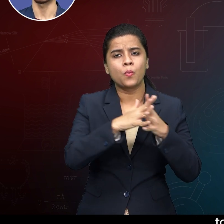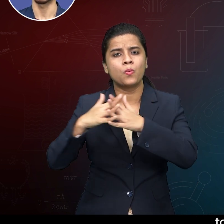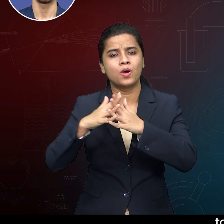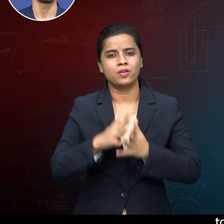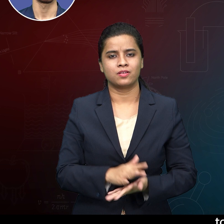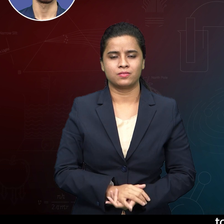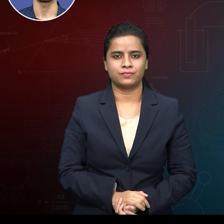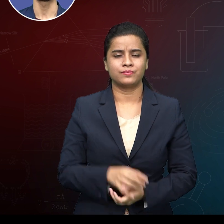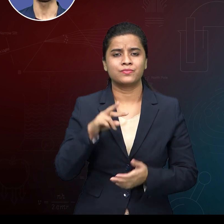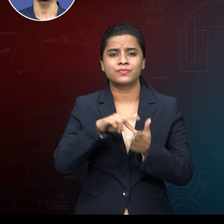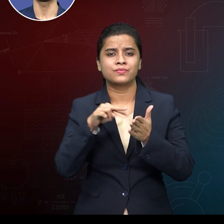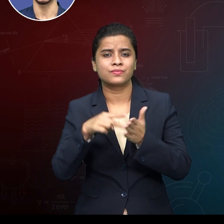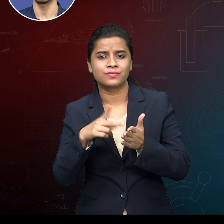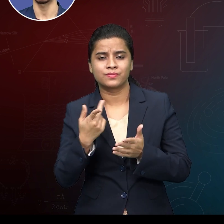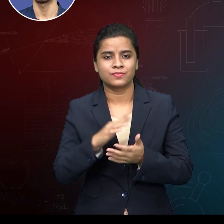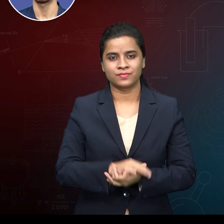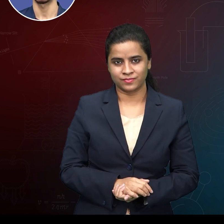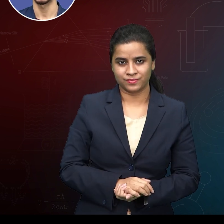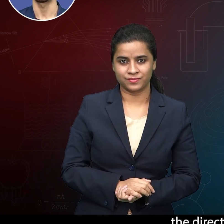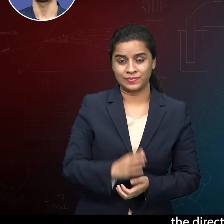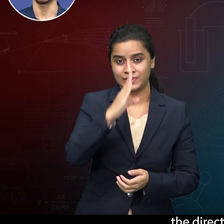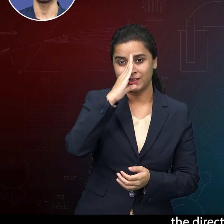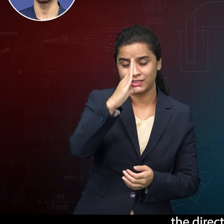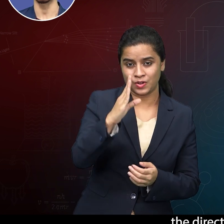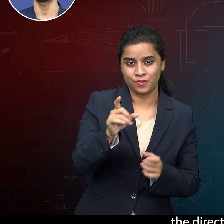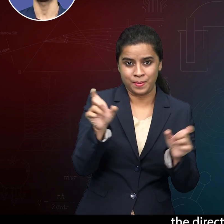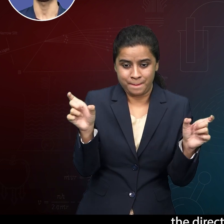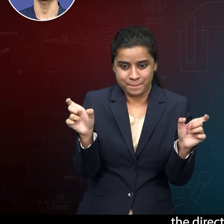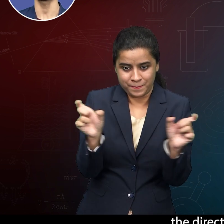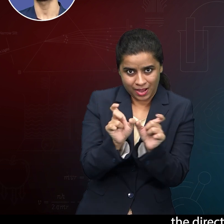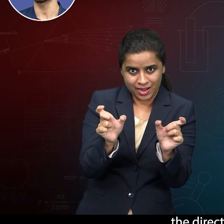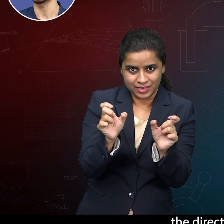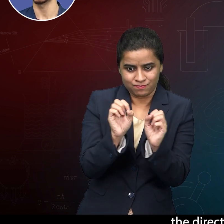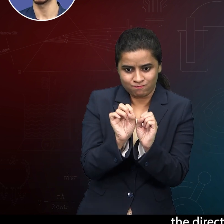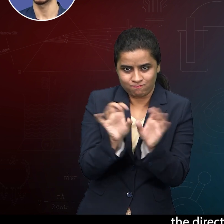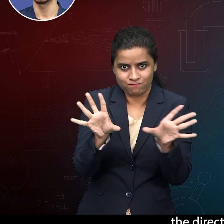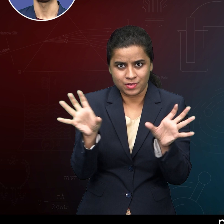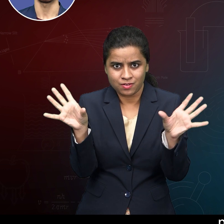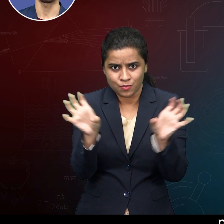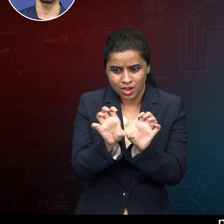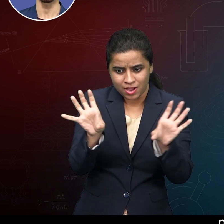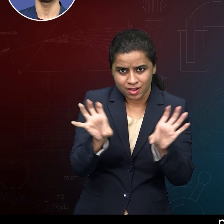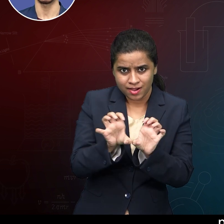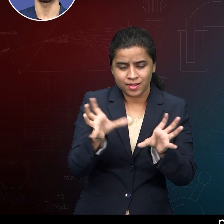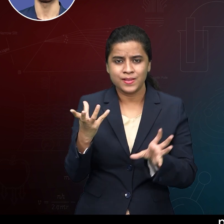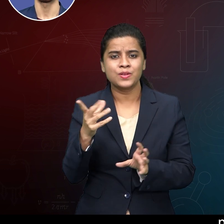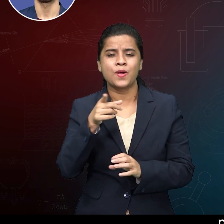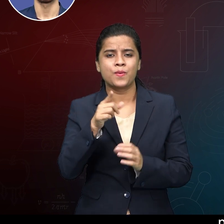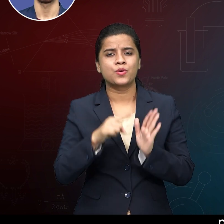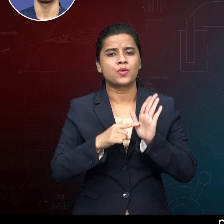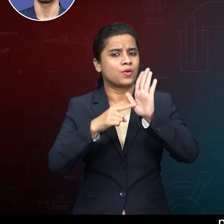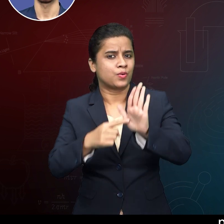the west. It means that the direction of the magnetic field produced by